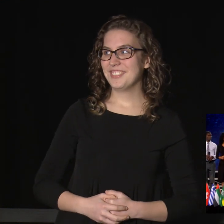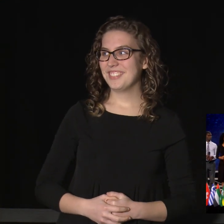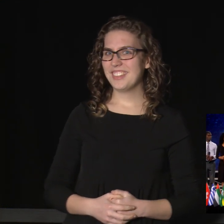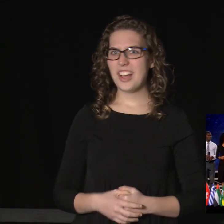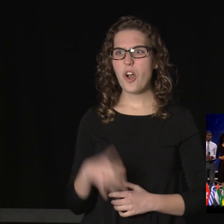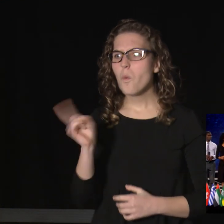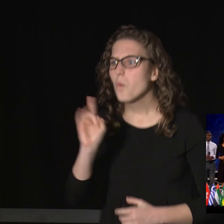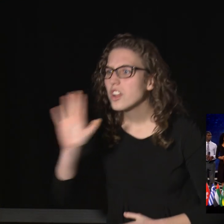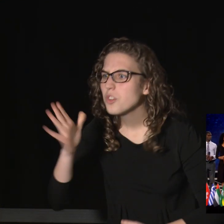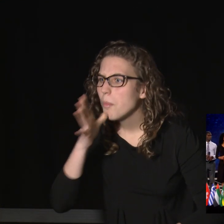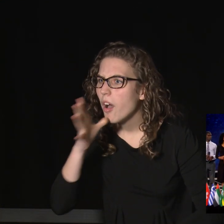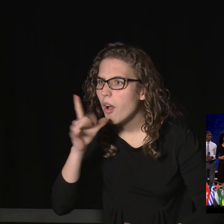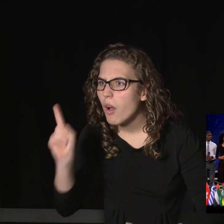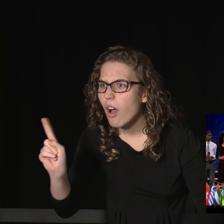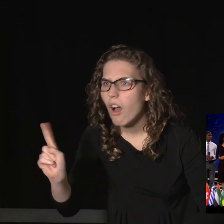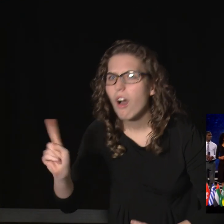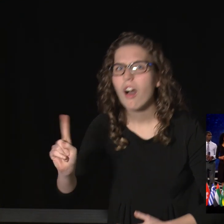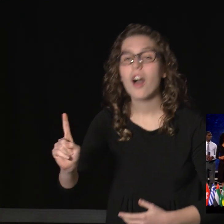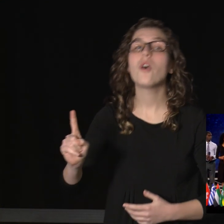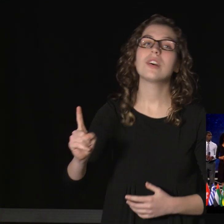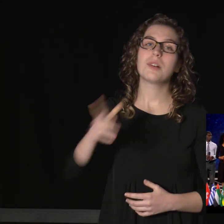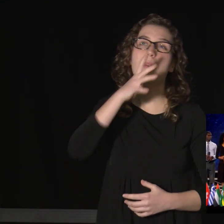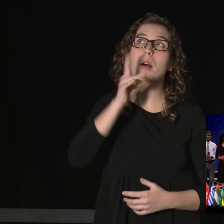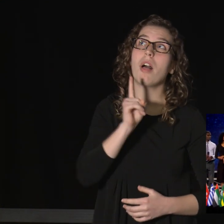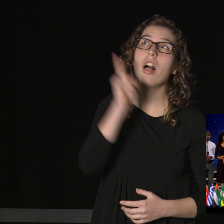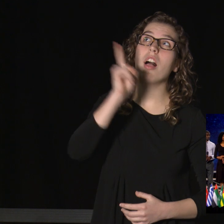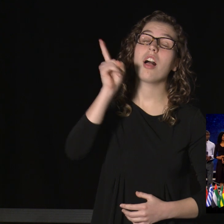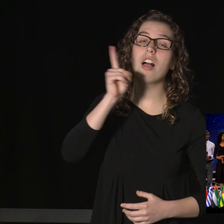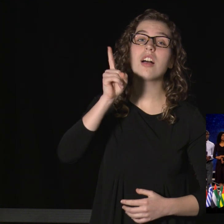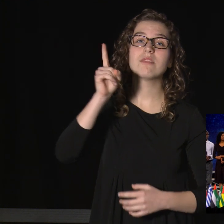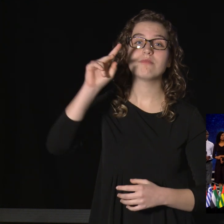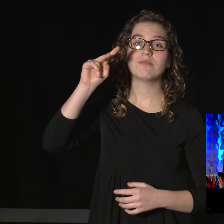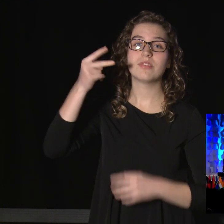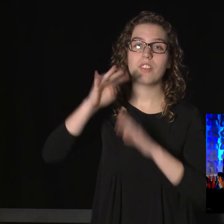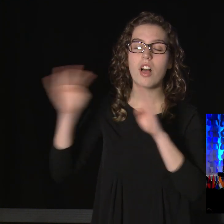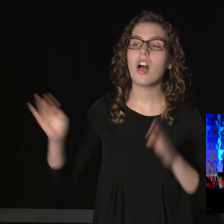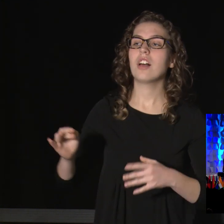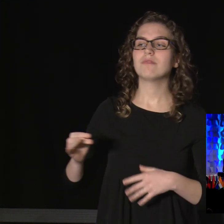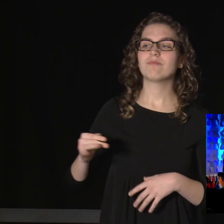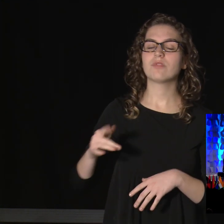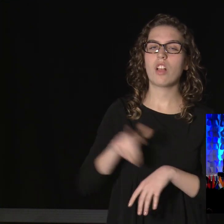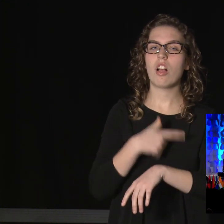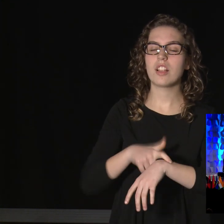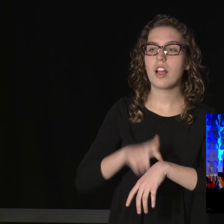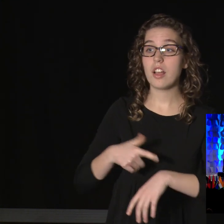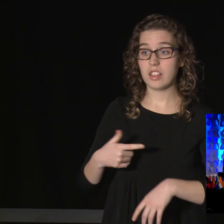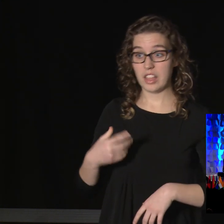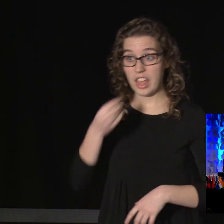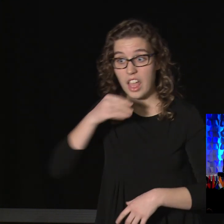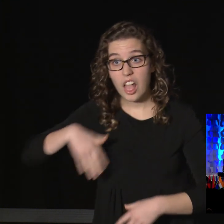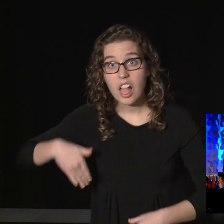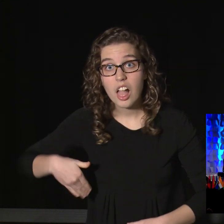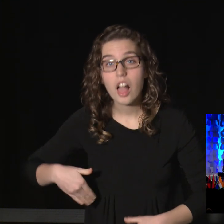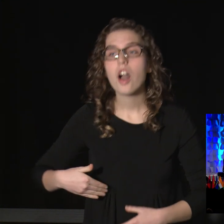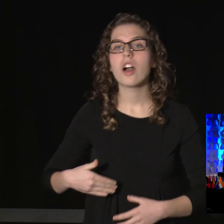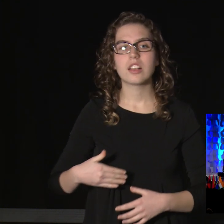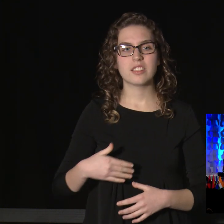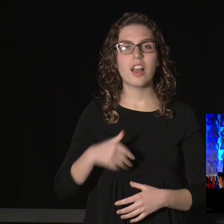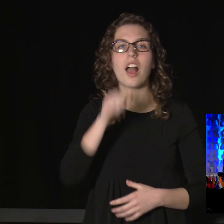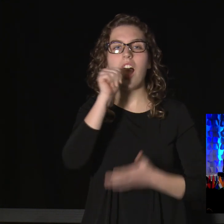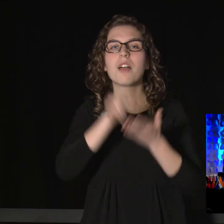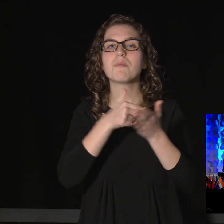Where is your mom at? Well, mom is upstairs. She's been upstairs for a while. Have you guys eaten? Yeah, we had peanut butter and